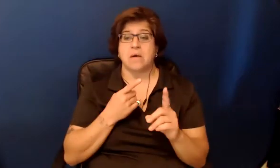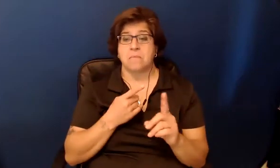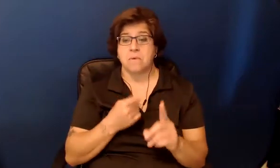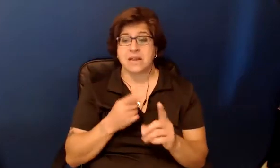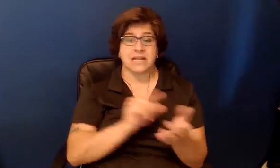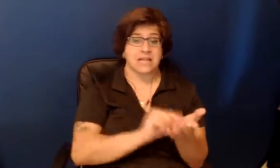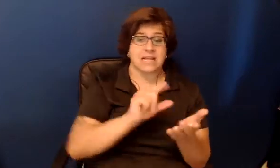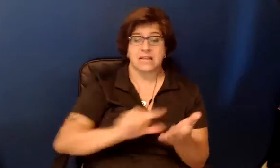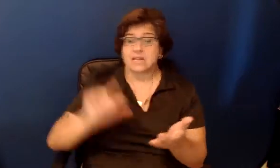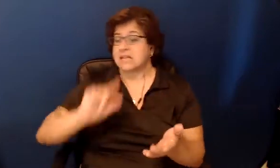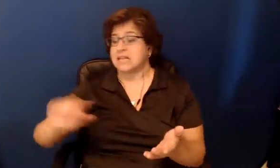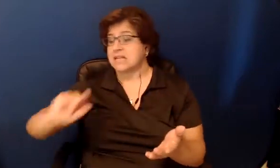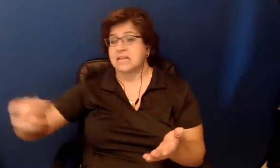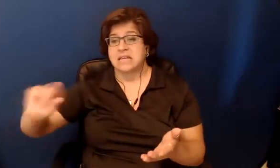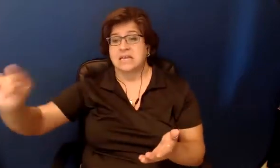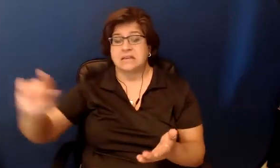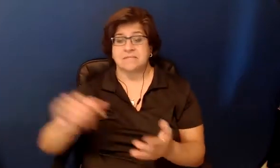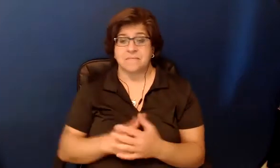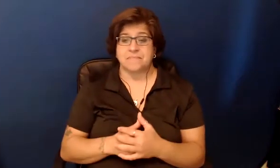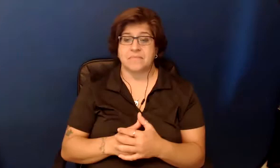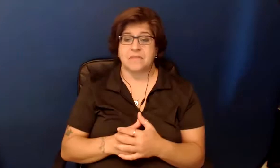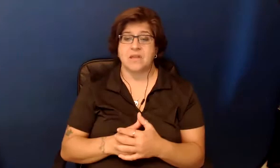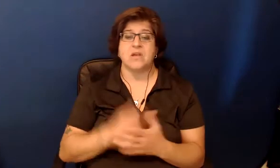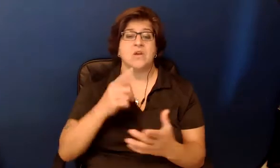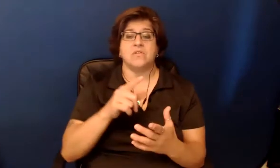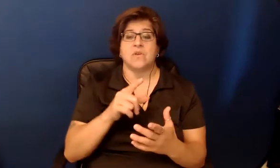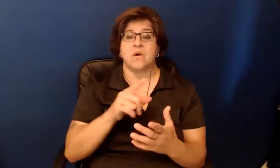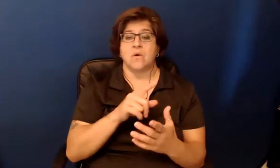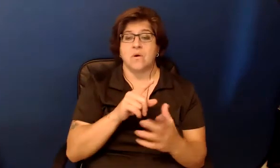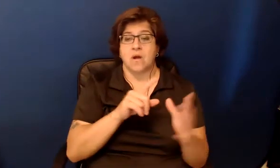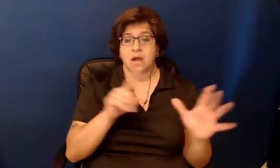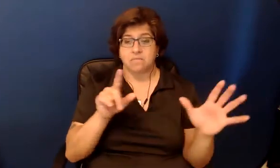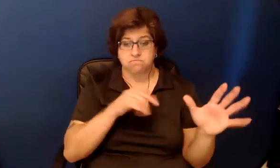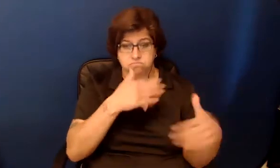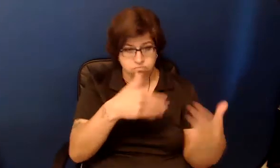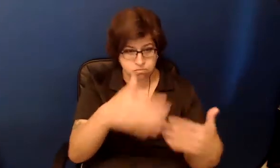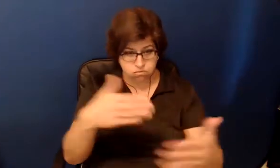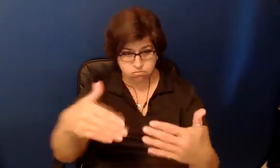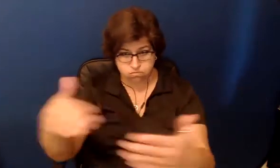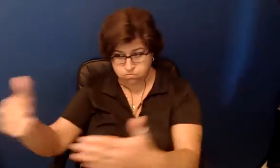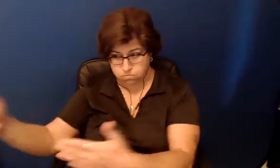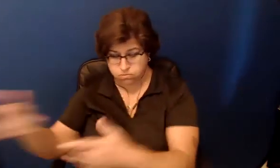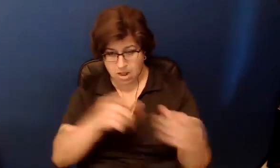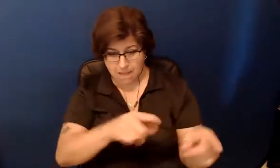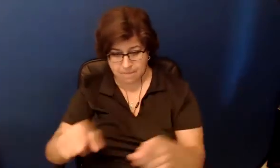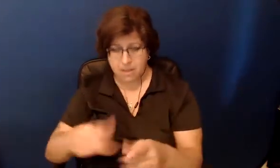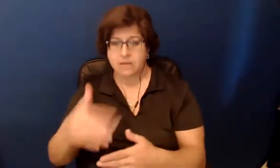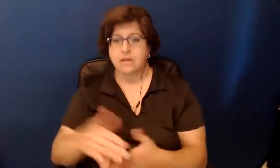infinite. It doesn't matter. It just is what it is, period. So I went around trying to make amends and stuff. And